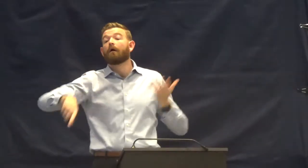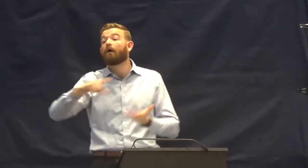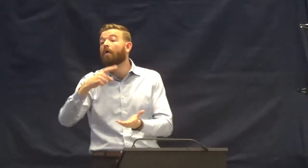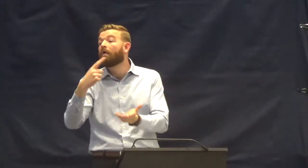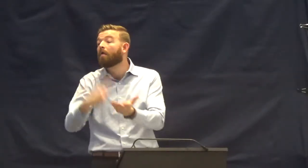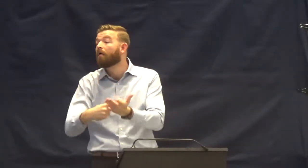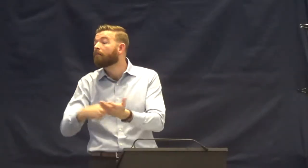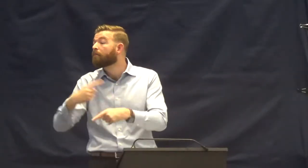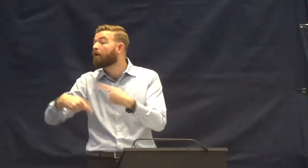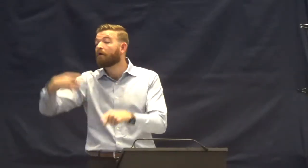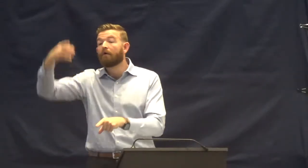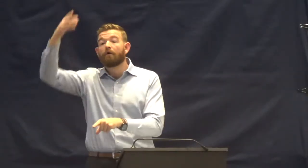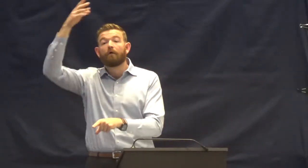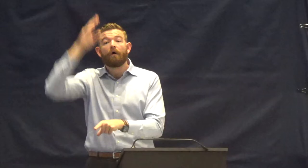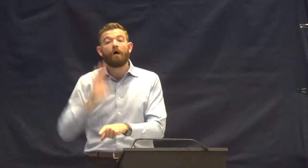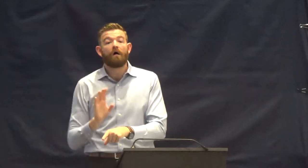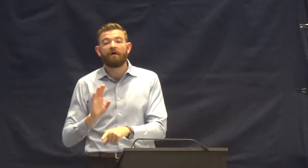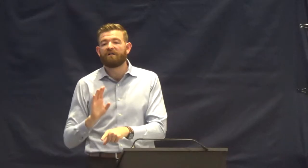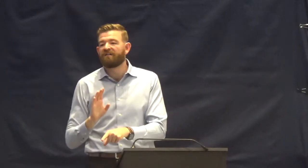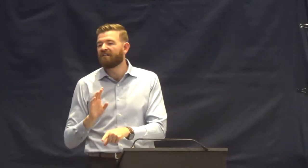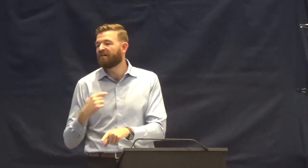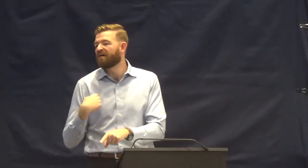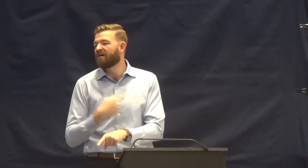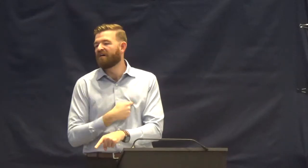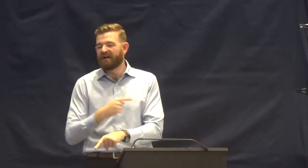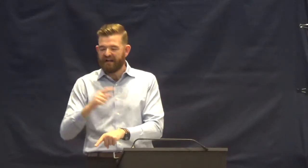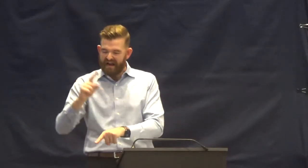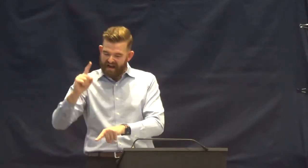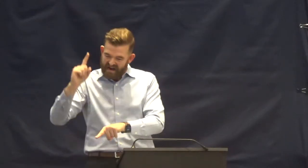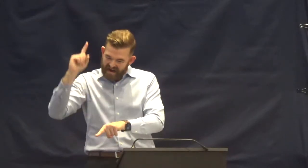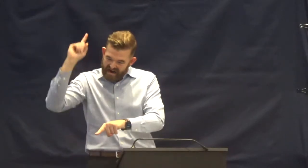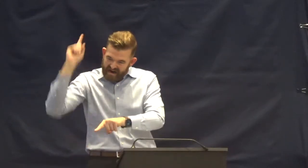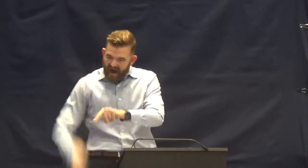Anything that happened from there on, any of our discussions about God,